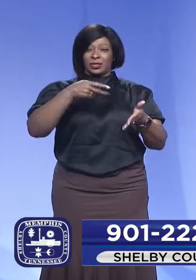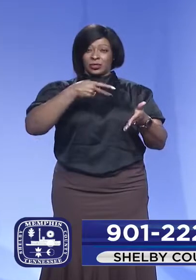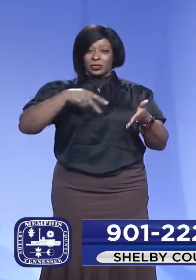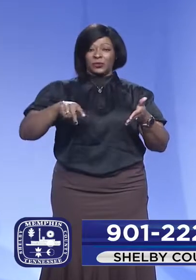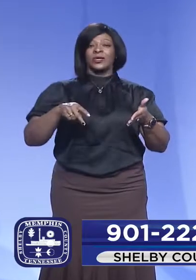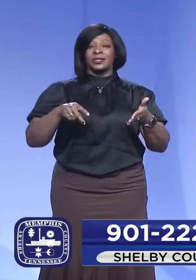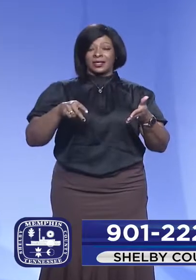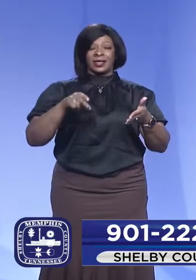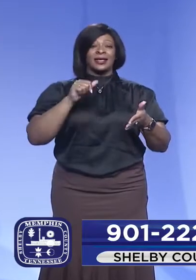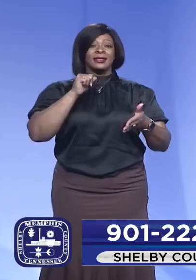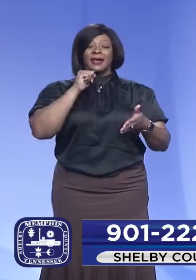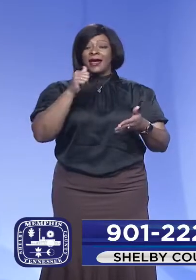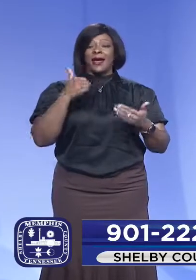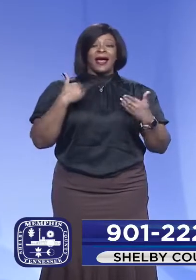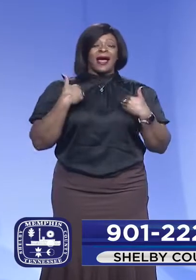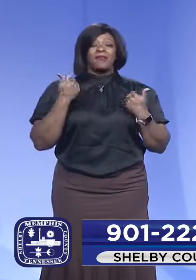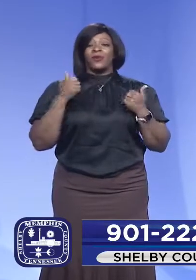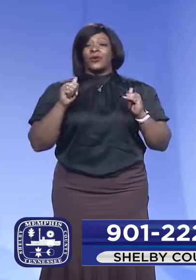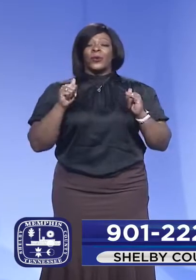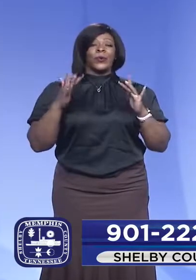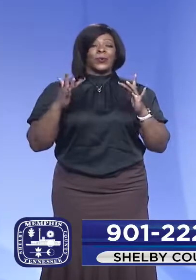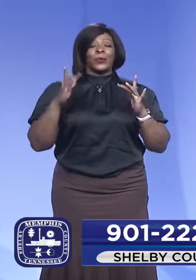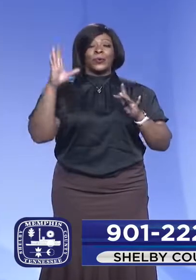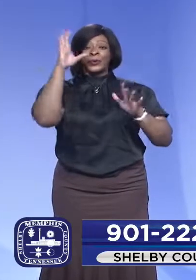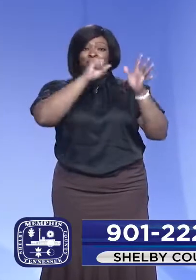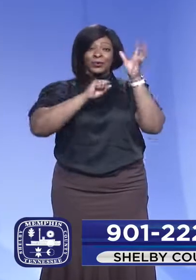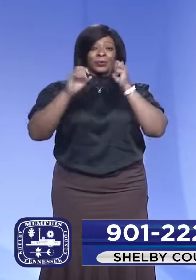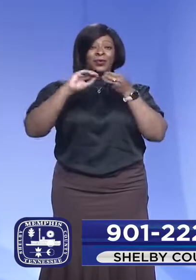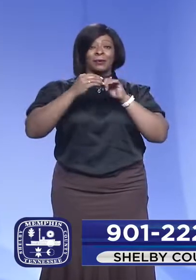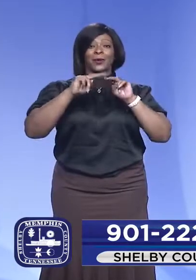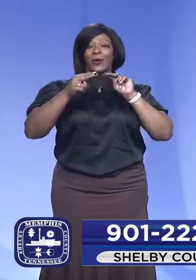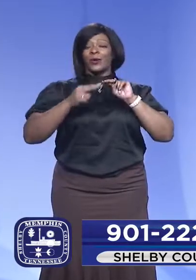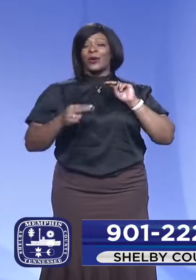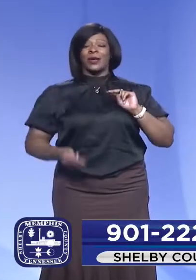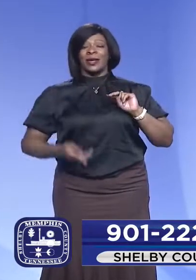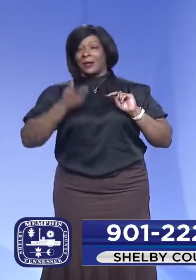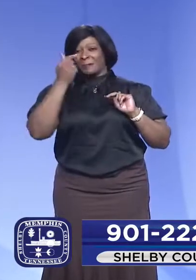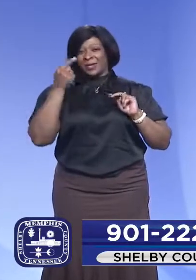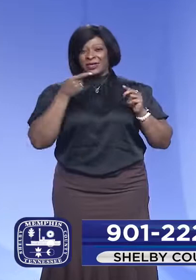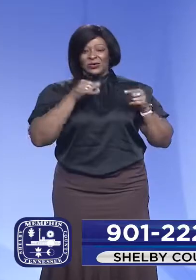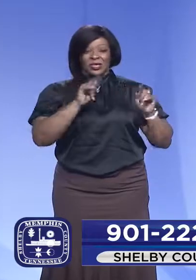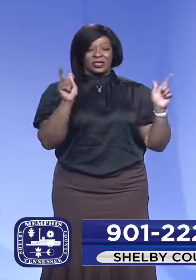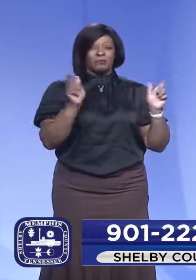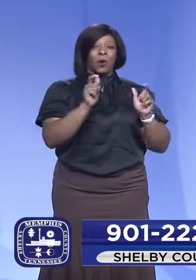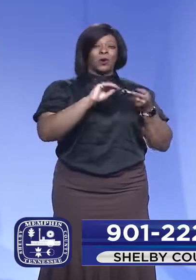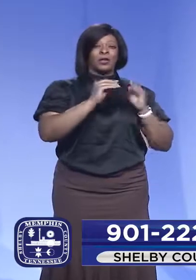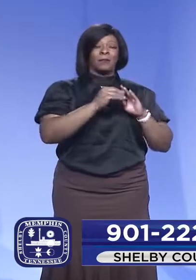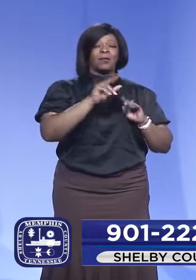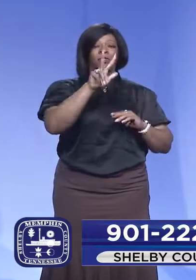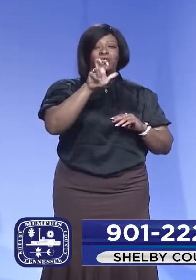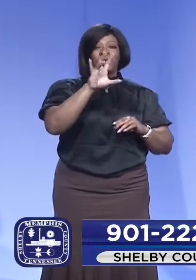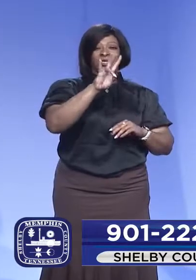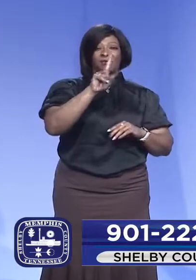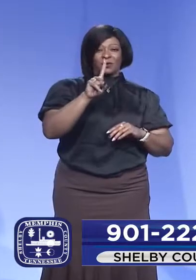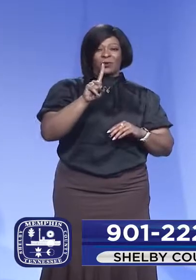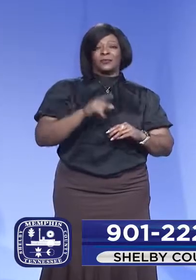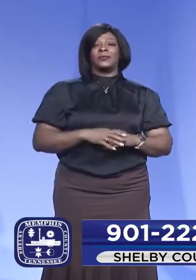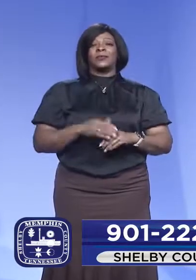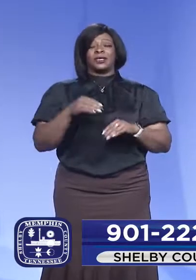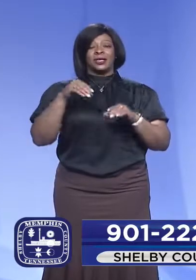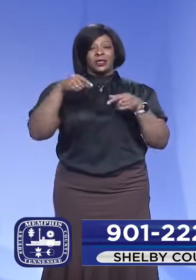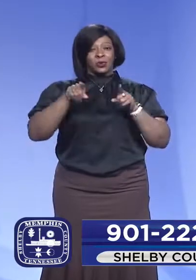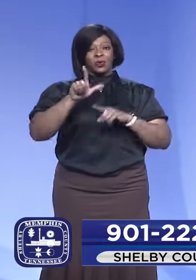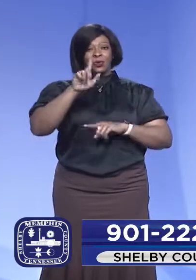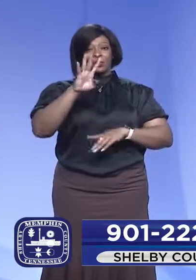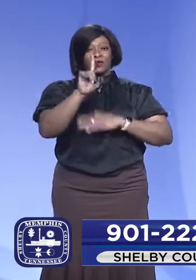not have any premature assumption that numbers are going down because of the small number of 371 in